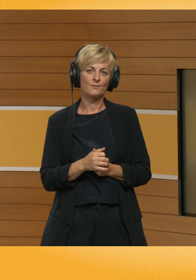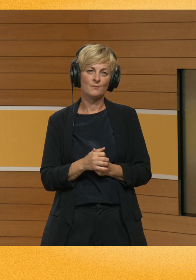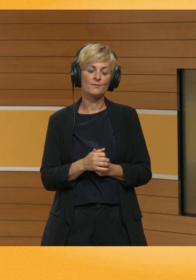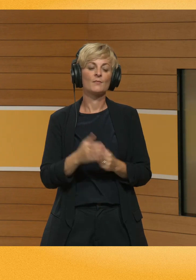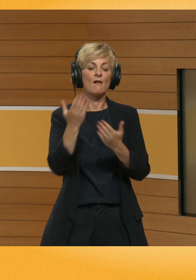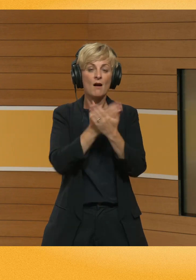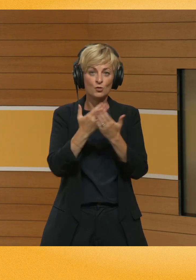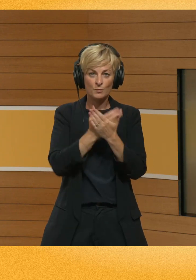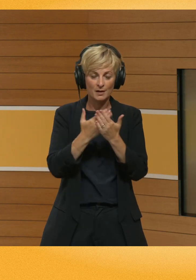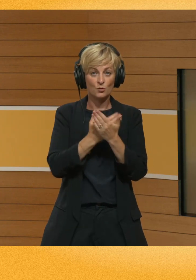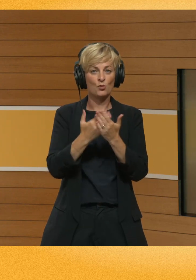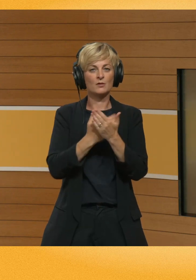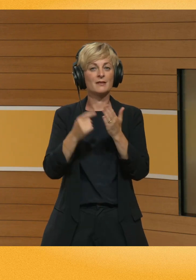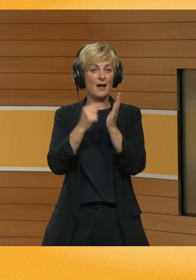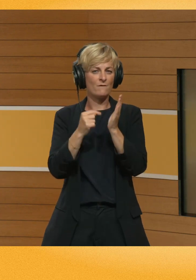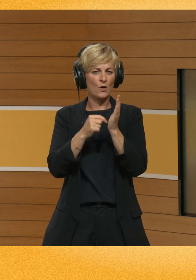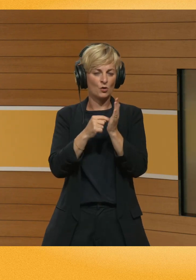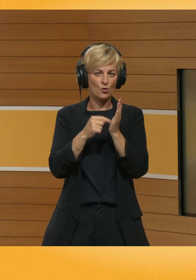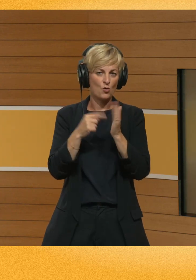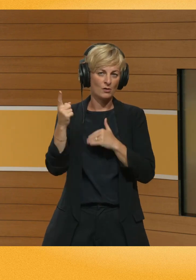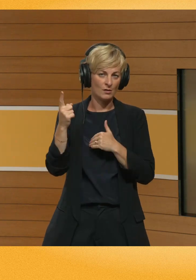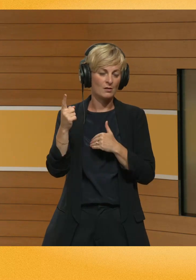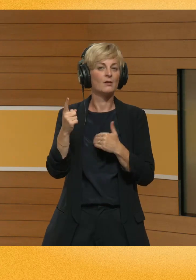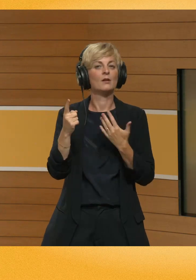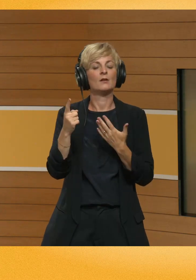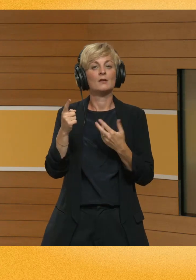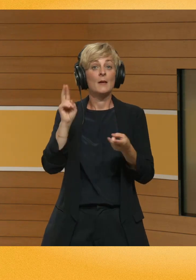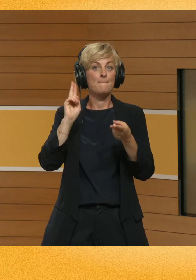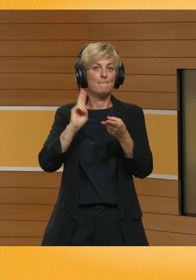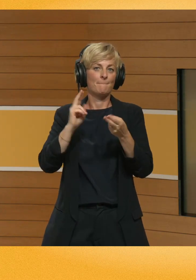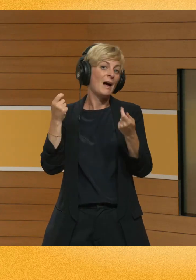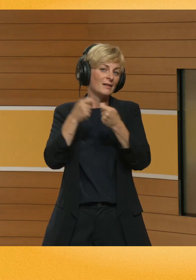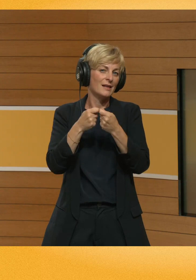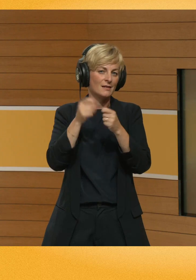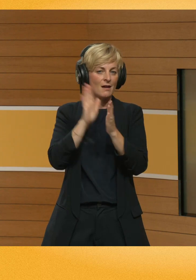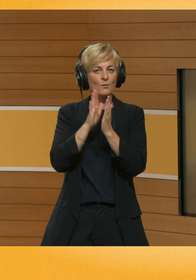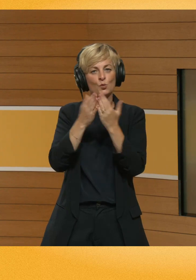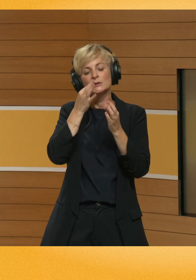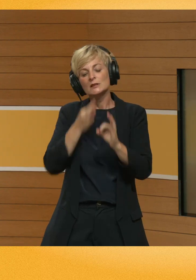specific within the Magnet manual. I would also say that